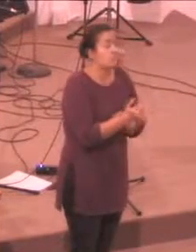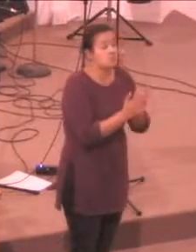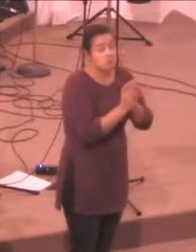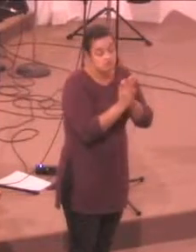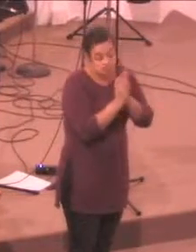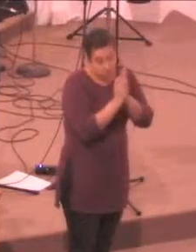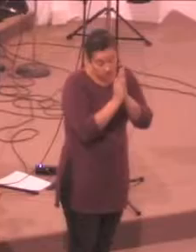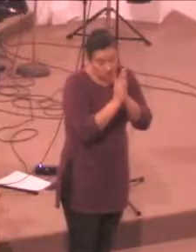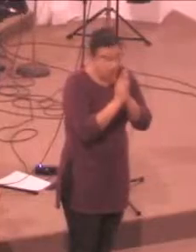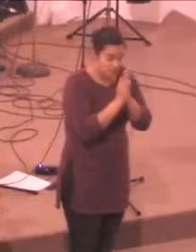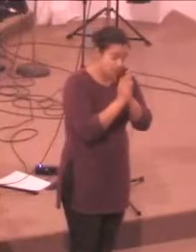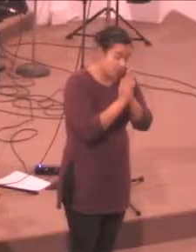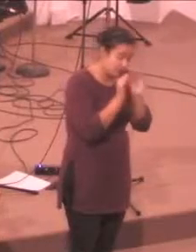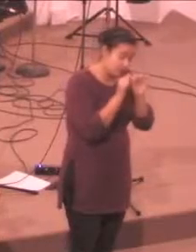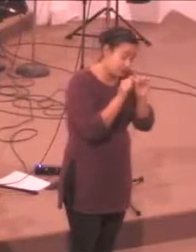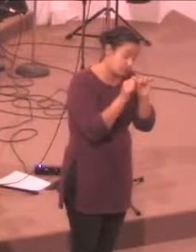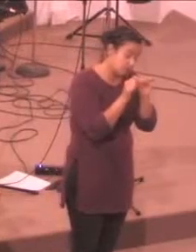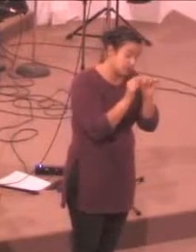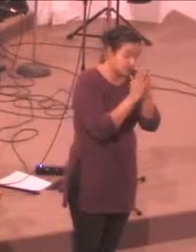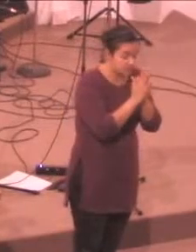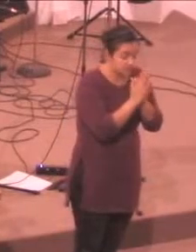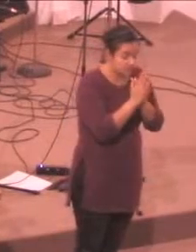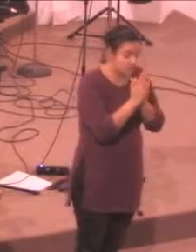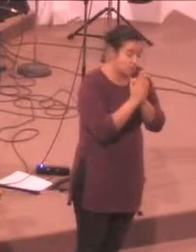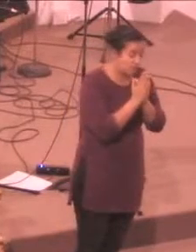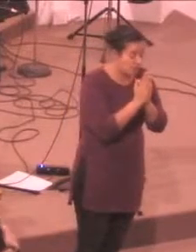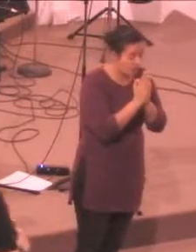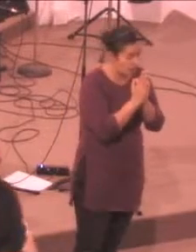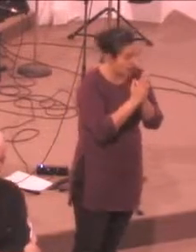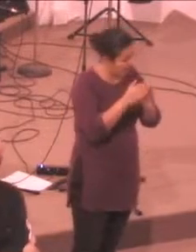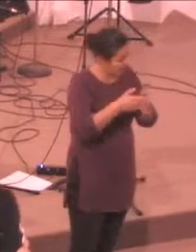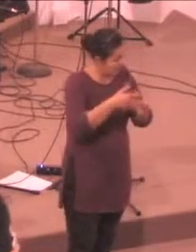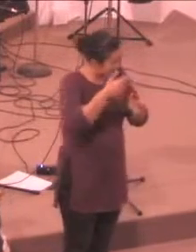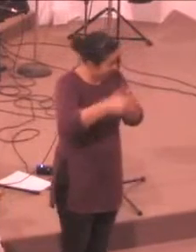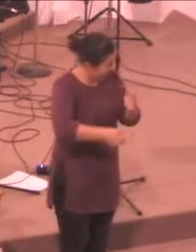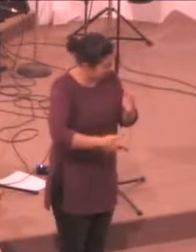Okay, I'm going to pray some more. And at the end of this whole thing,